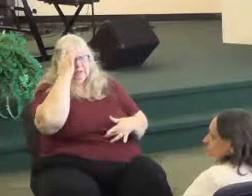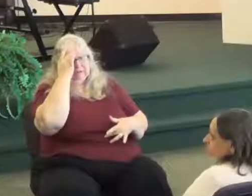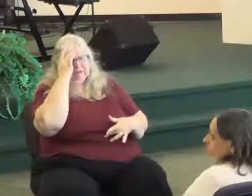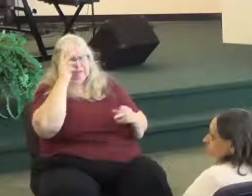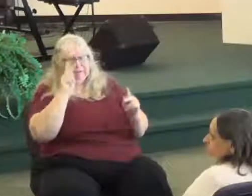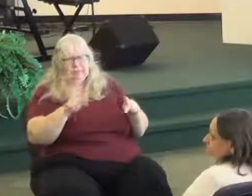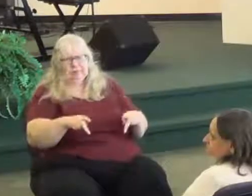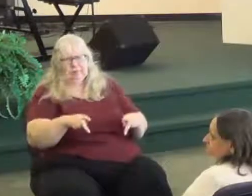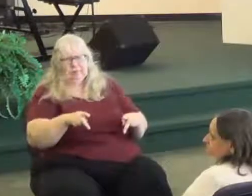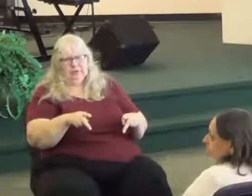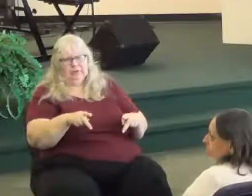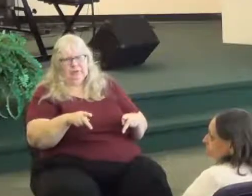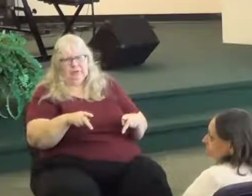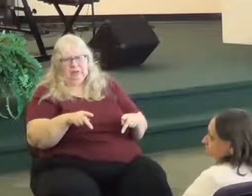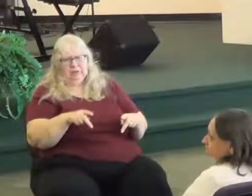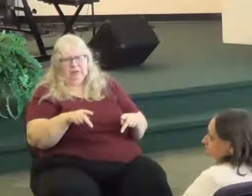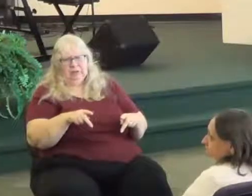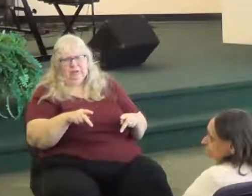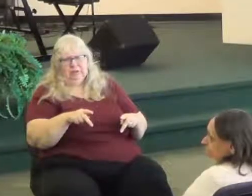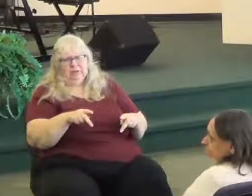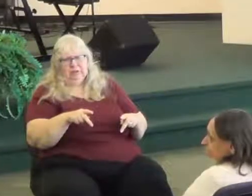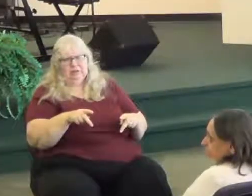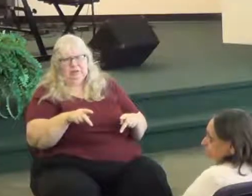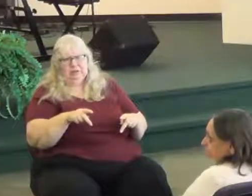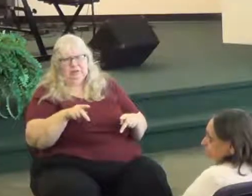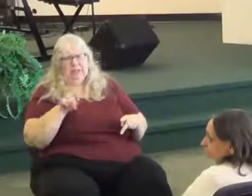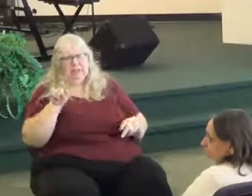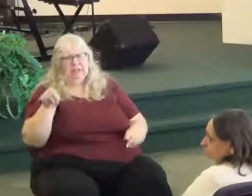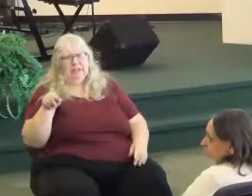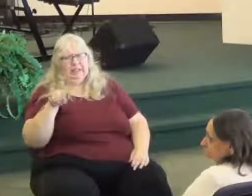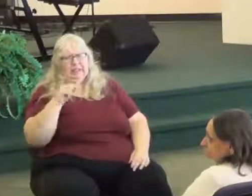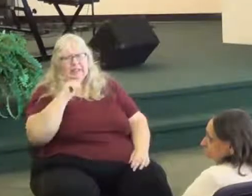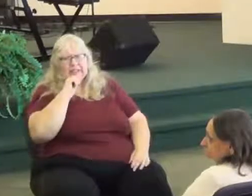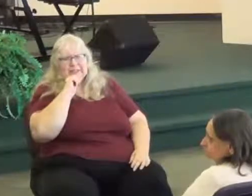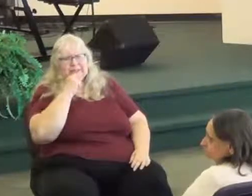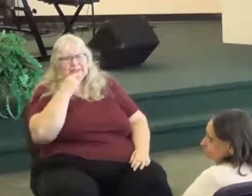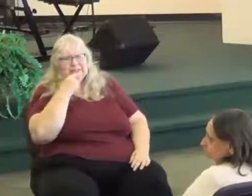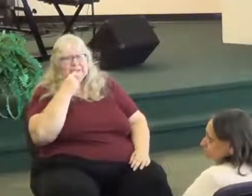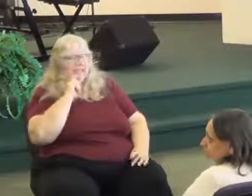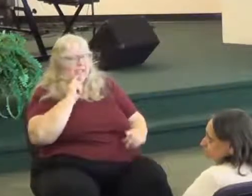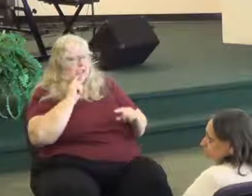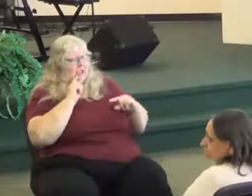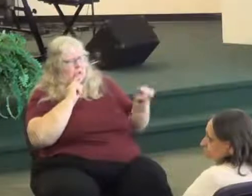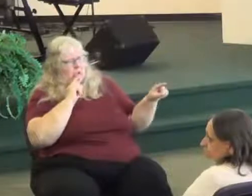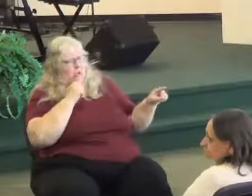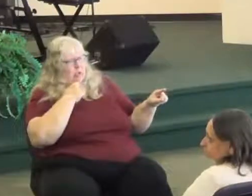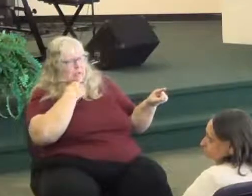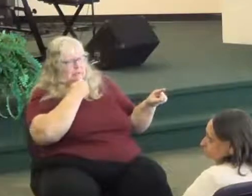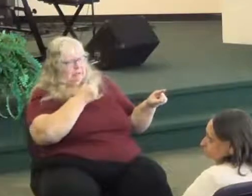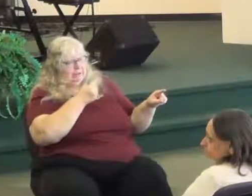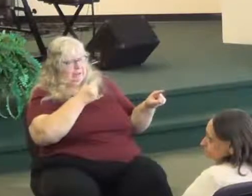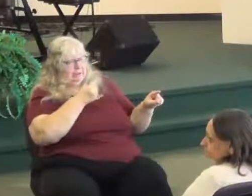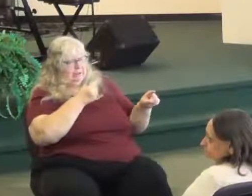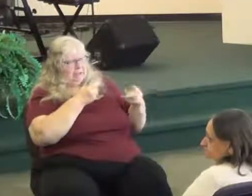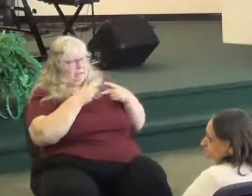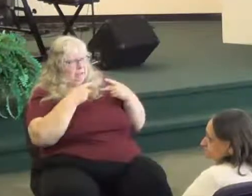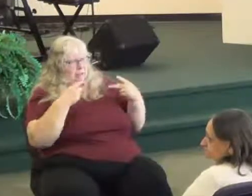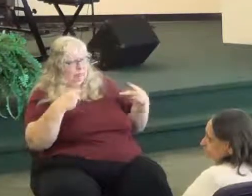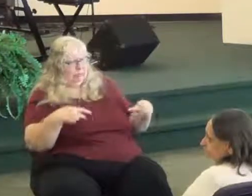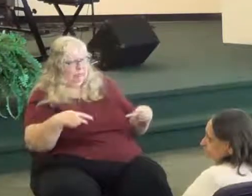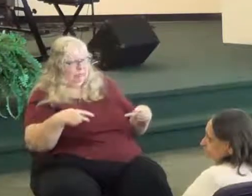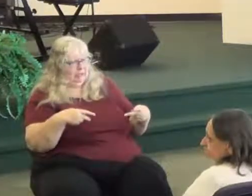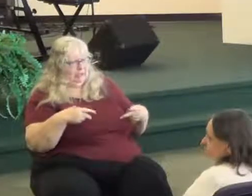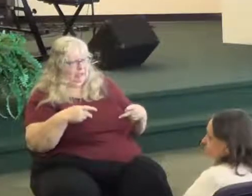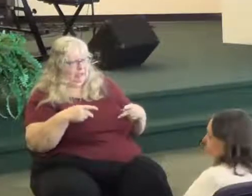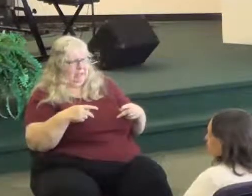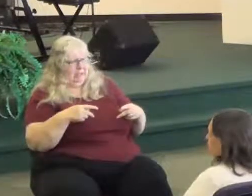starts. And what ends up happening is he doesn't tell him to go see the priest. He uses a different technique because he's God. He can do what he wants.